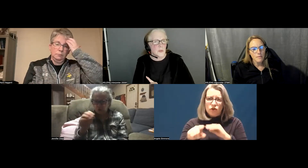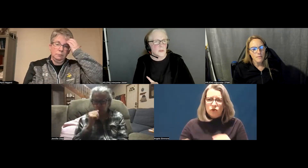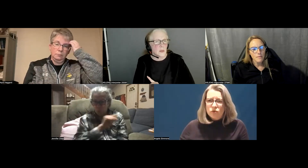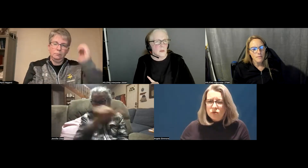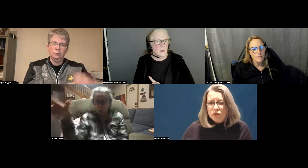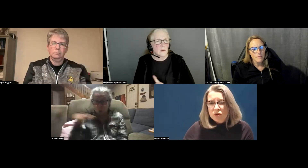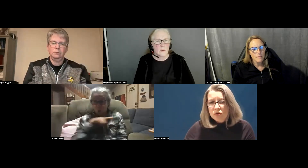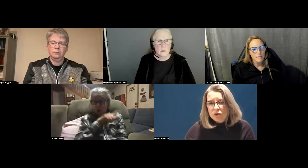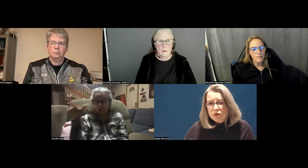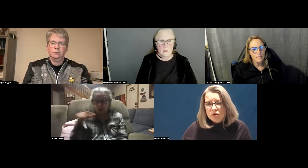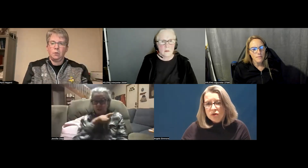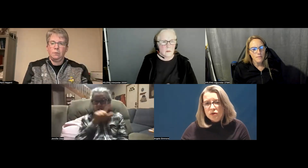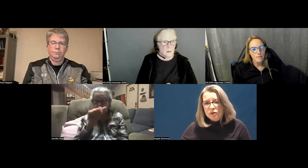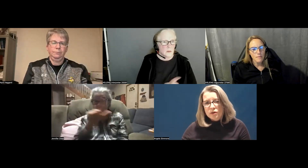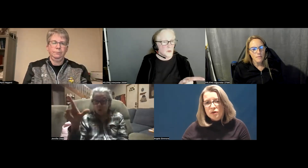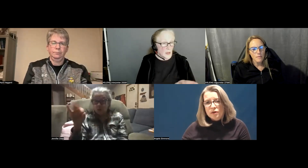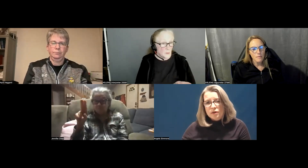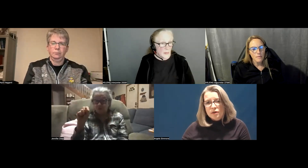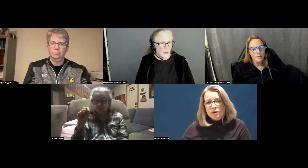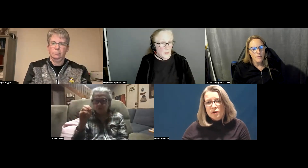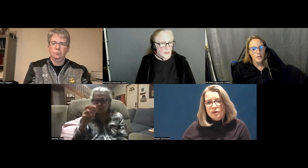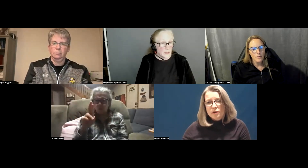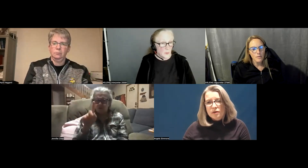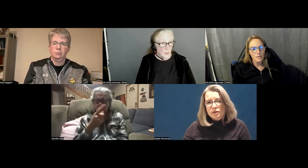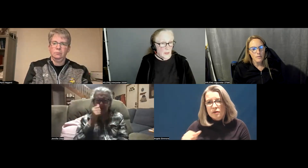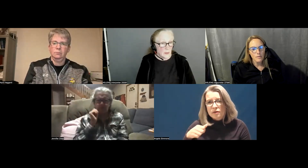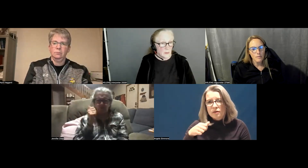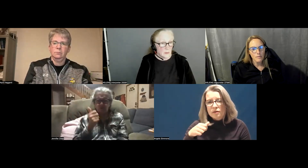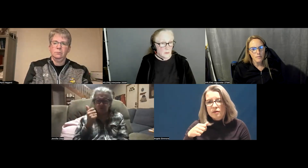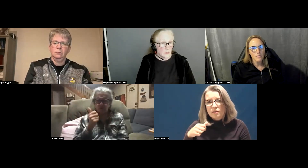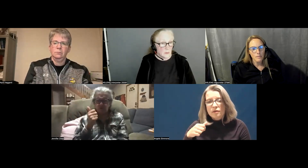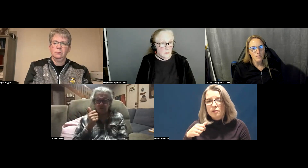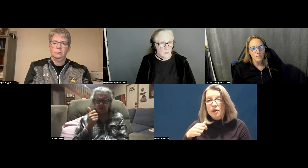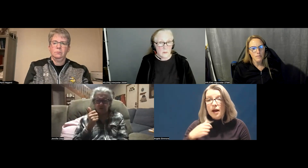it? Jennifer's asking. And you emailed it to everybody?